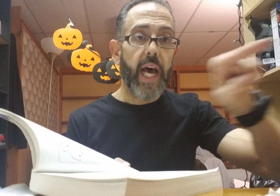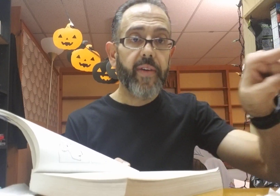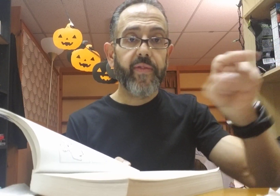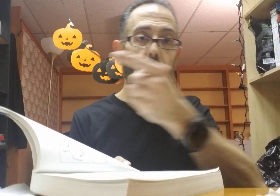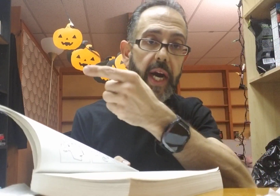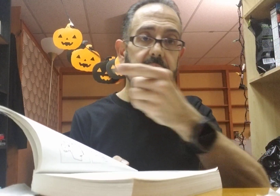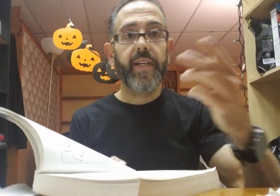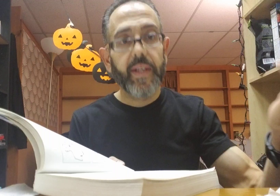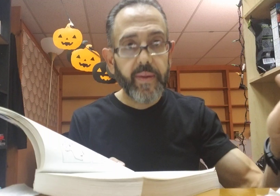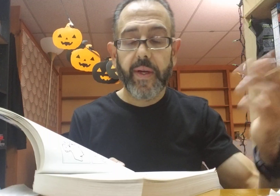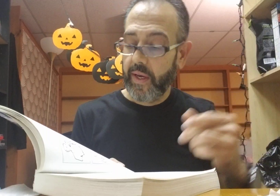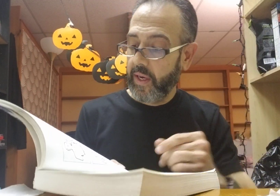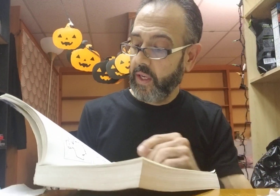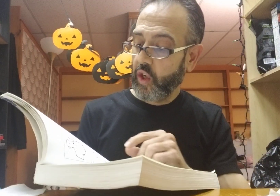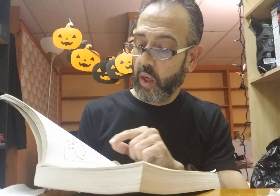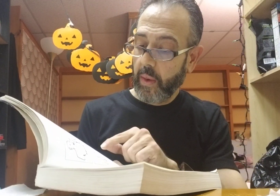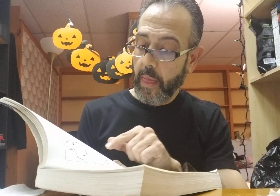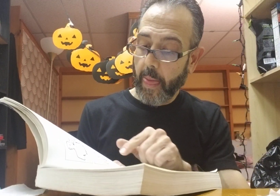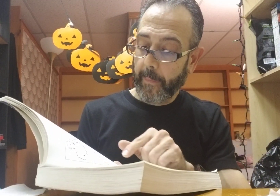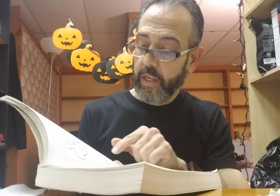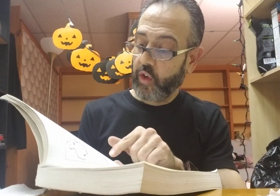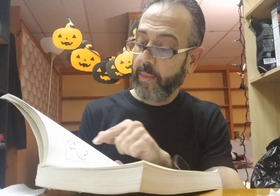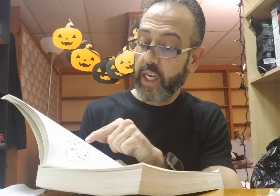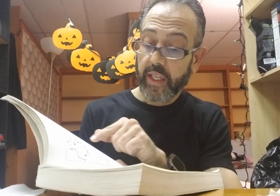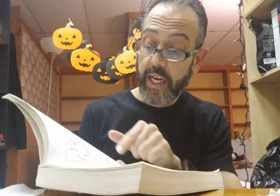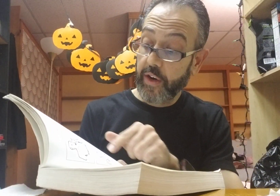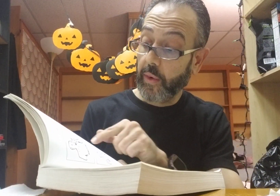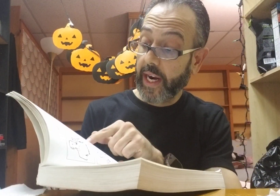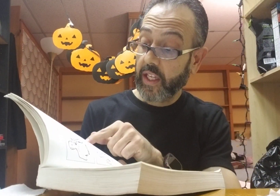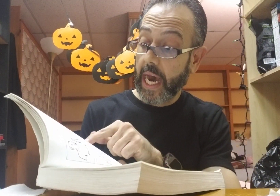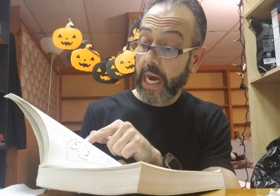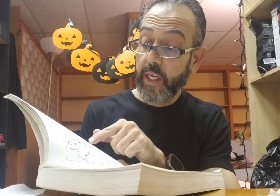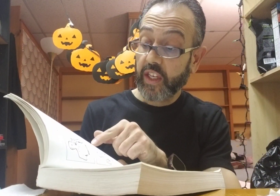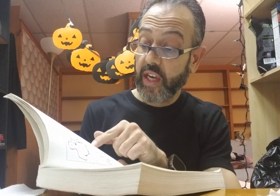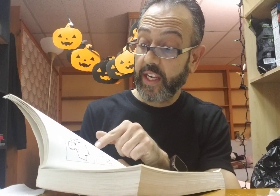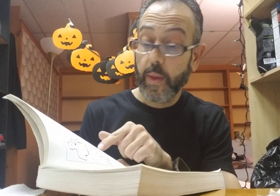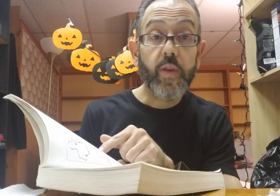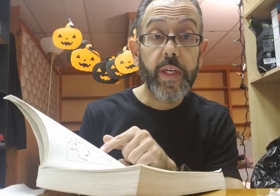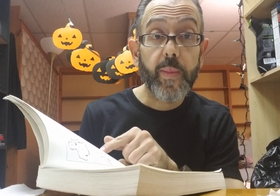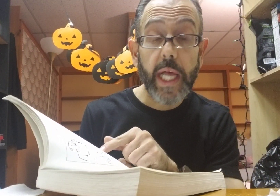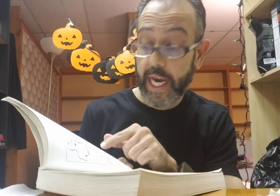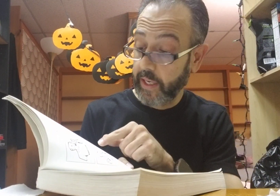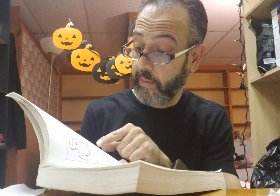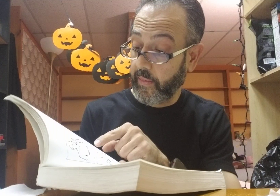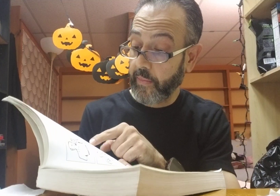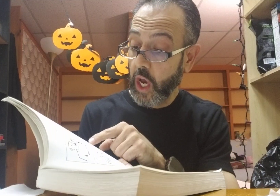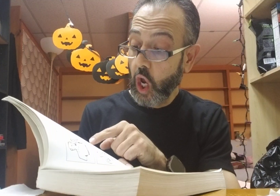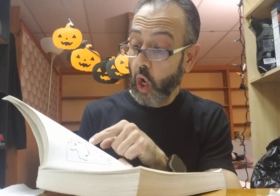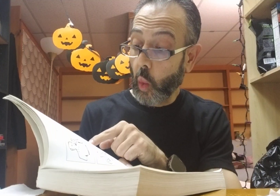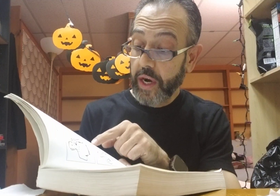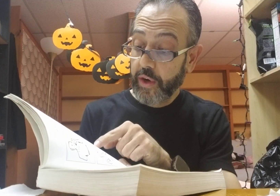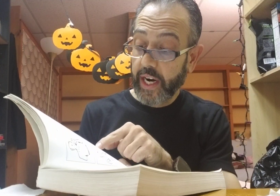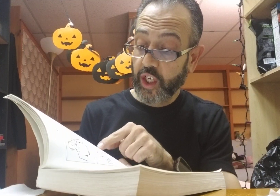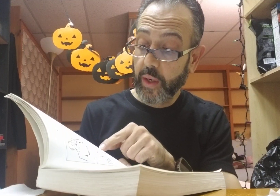left, right. So, subject and direct object signs must be supplied. One directional